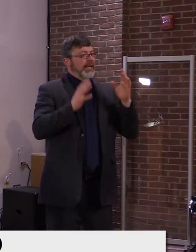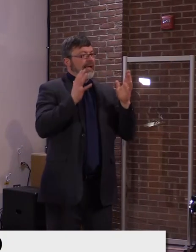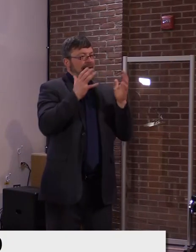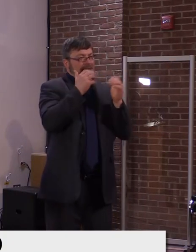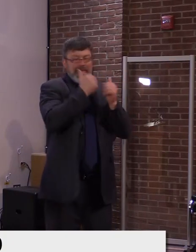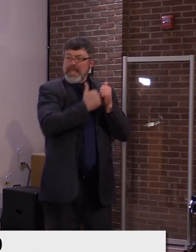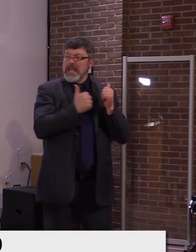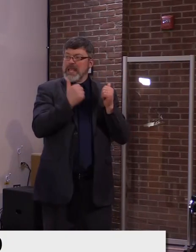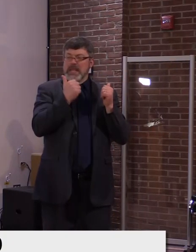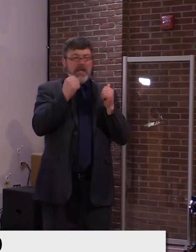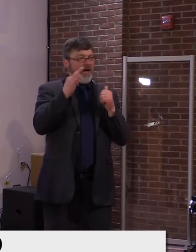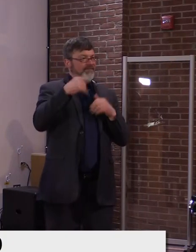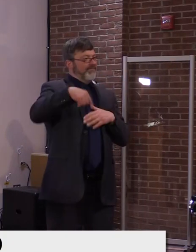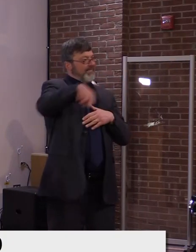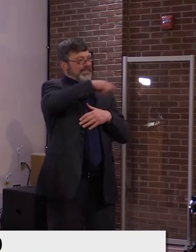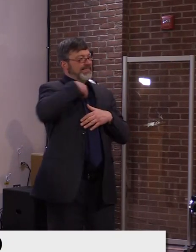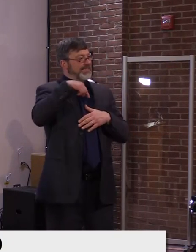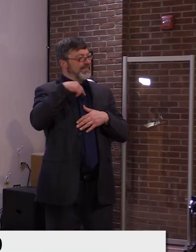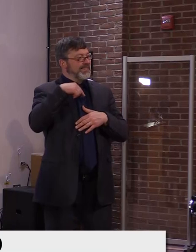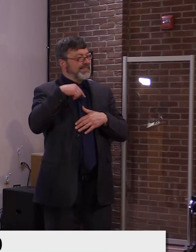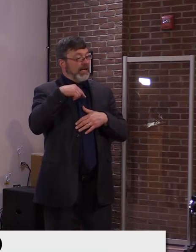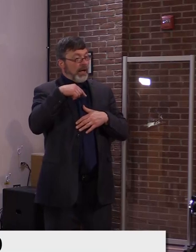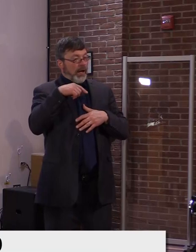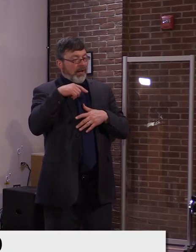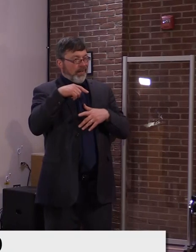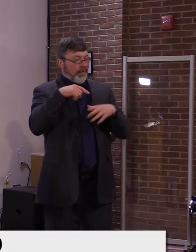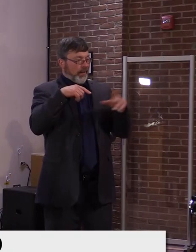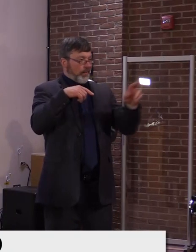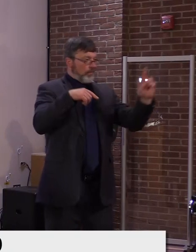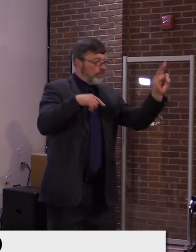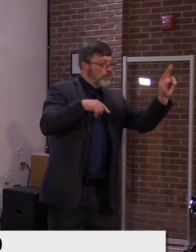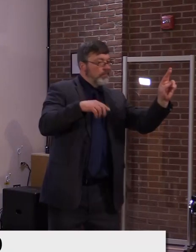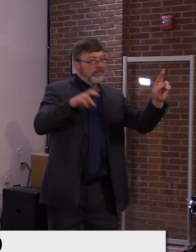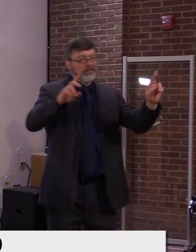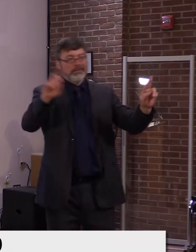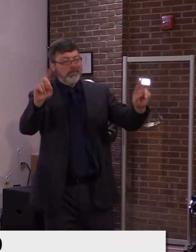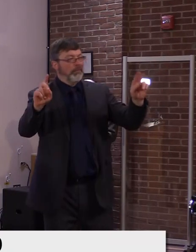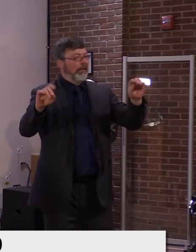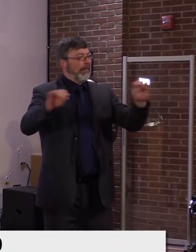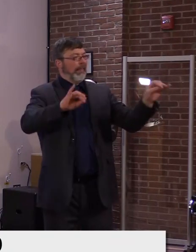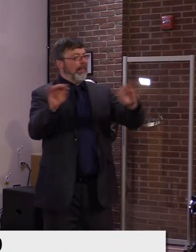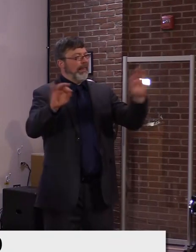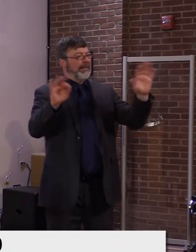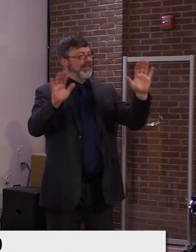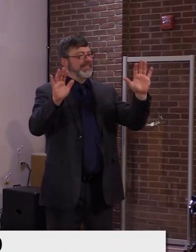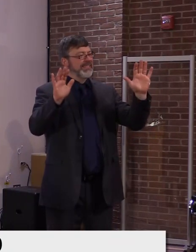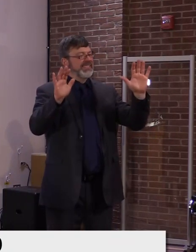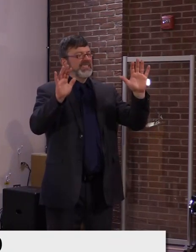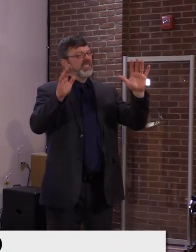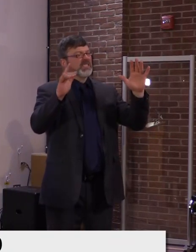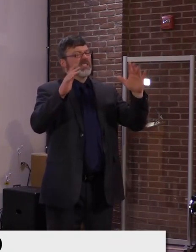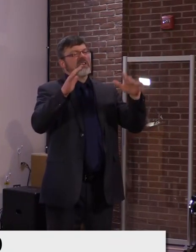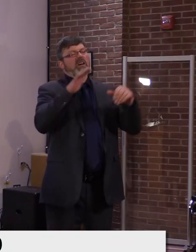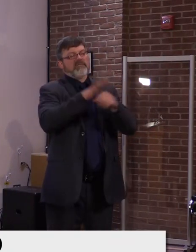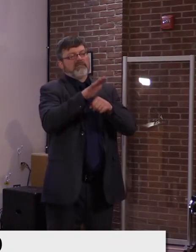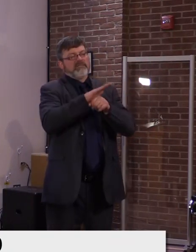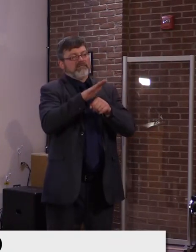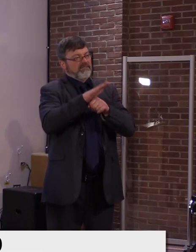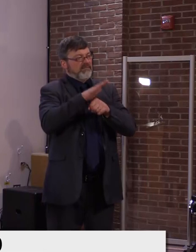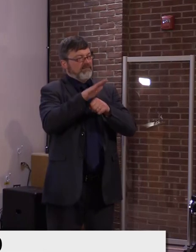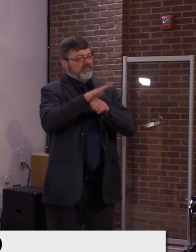whichever side of the aisle you're on, wants this pandemic to be over. So in order to do that, we need to